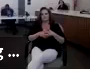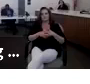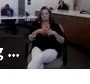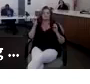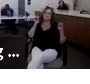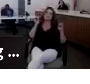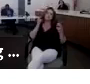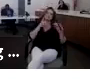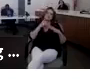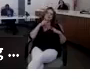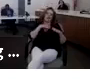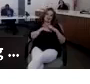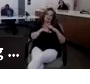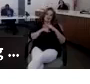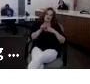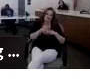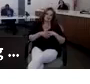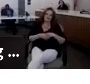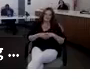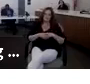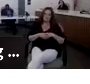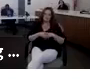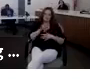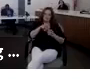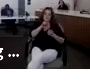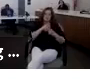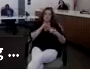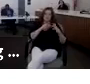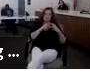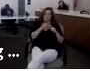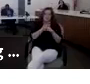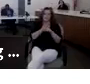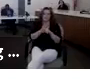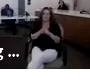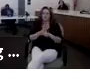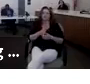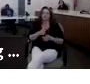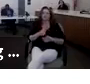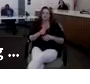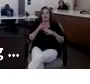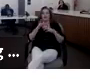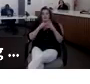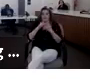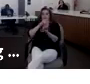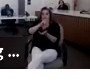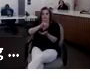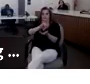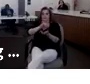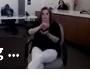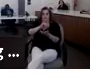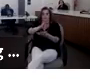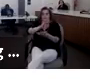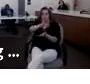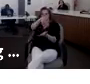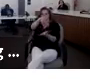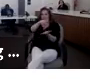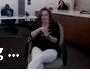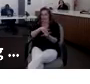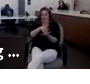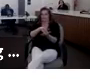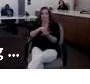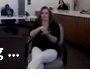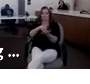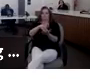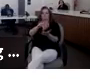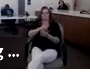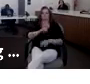access to those. Specifically, the building that's in the middle of this big conglomeration of buildings is the